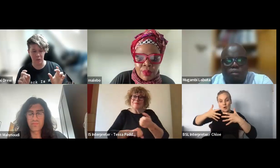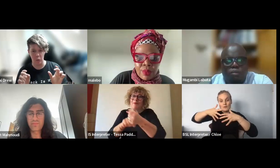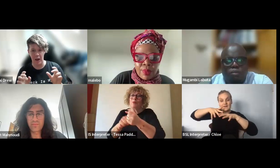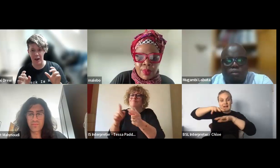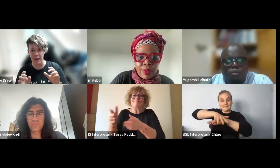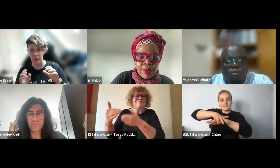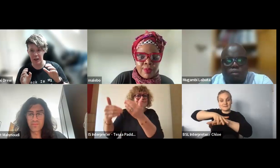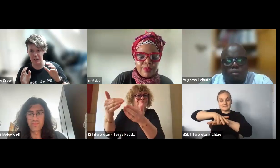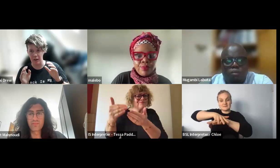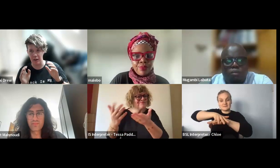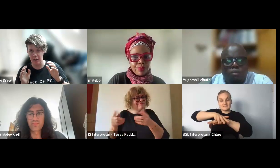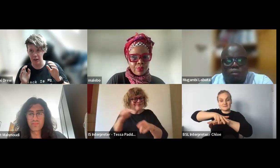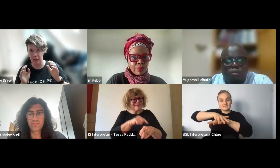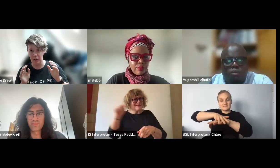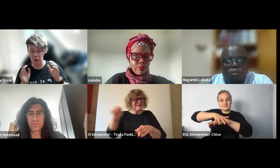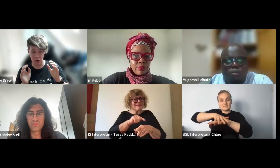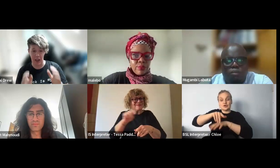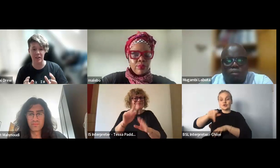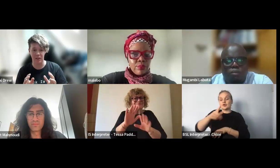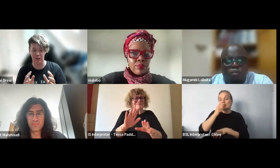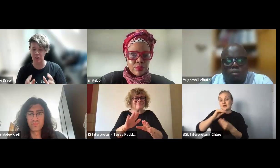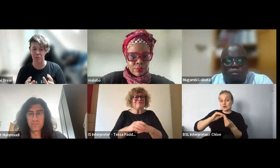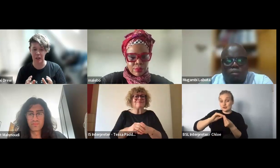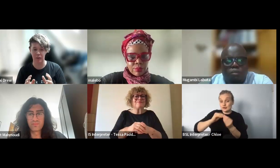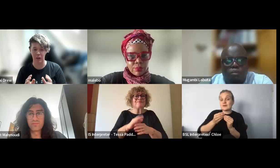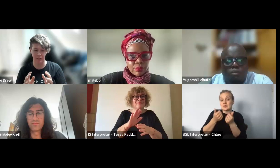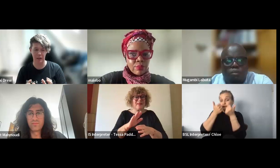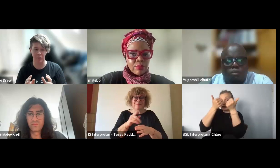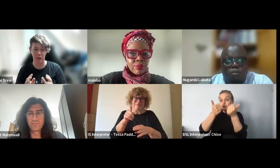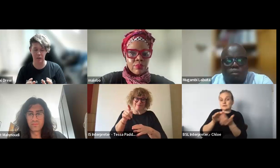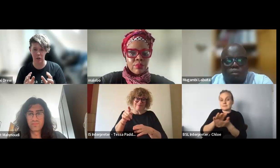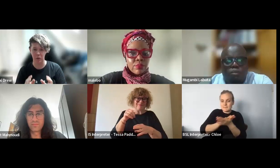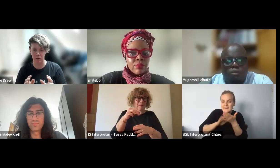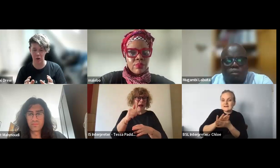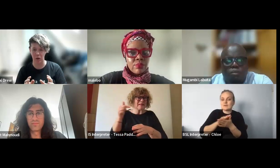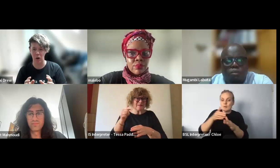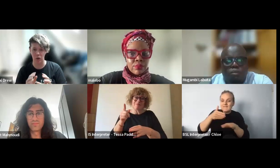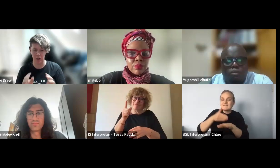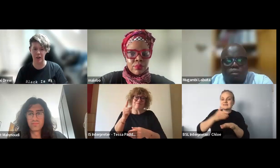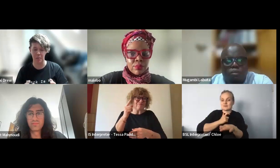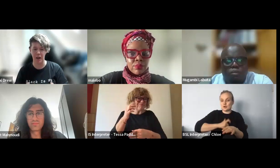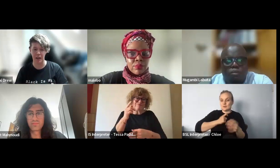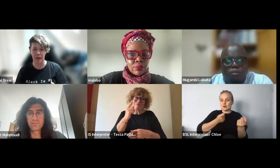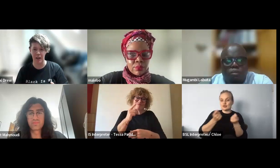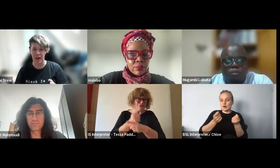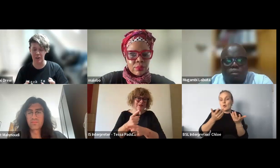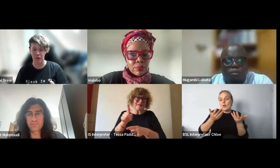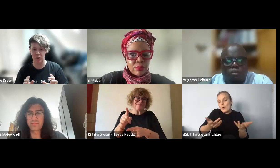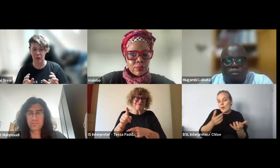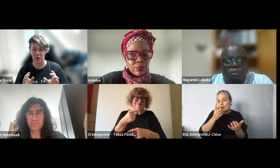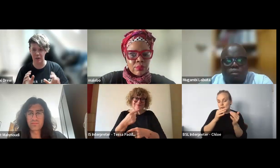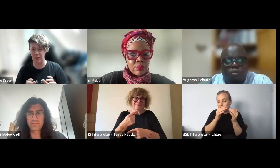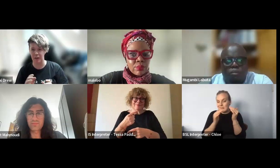that is where you either can create good, meaningful and effective, meaningful human control, or you can undermine it. And